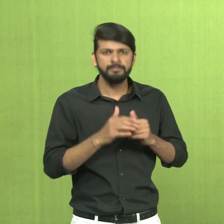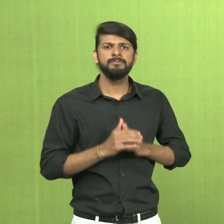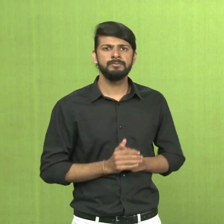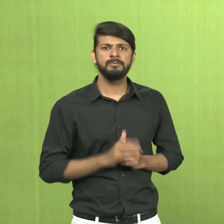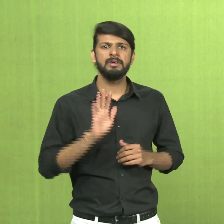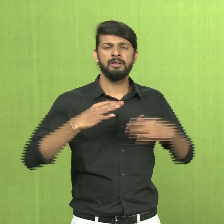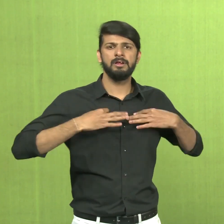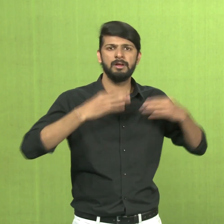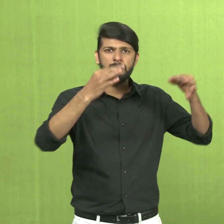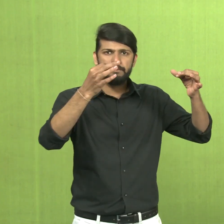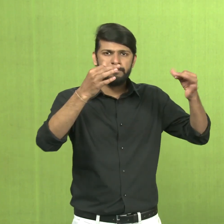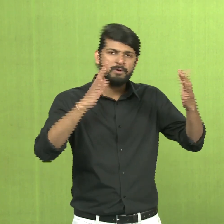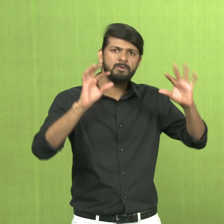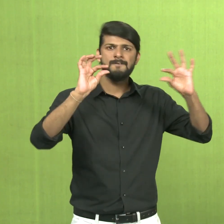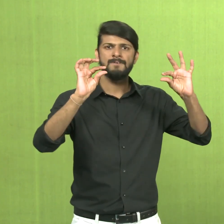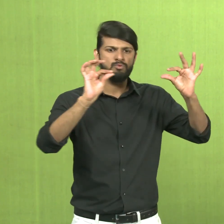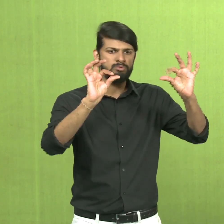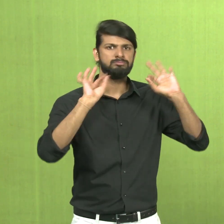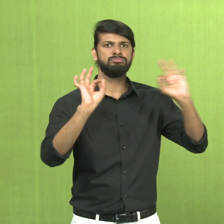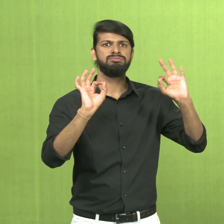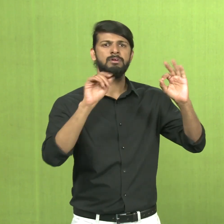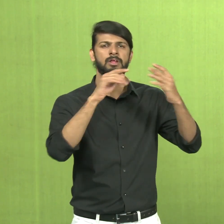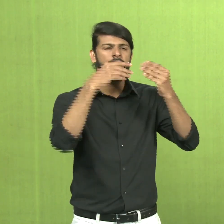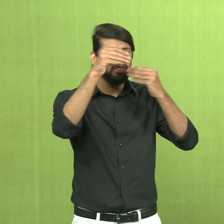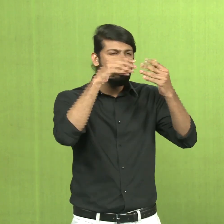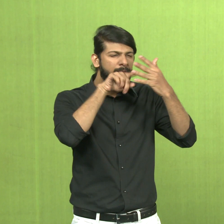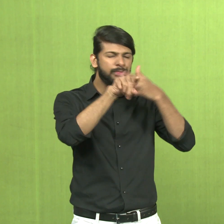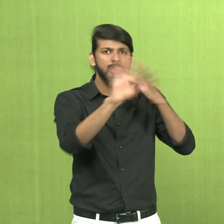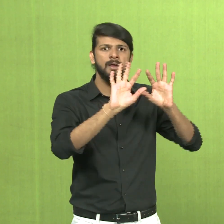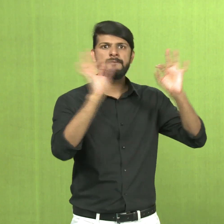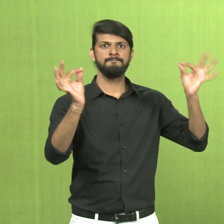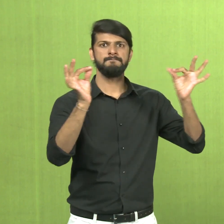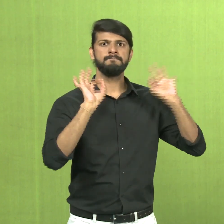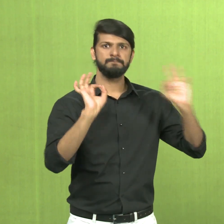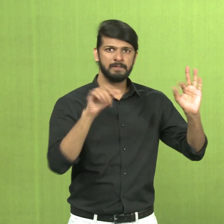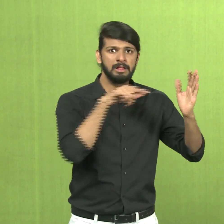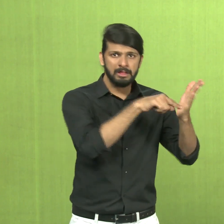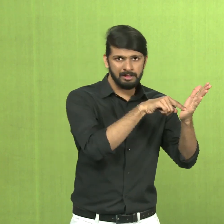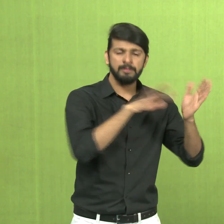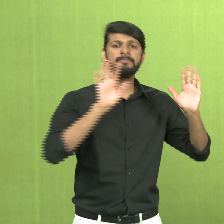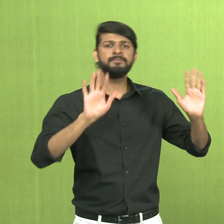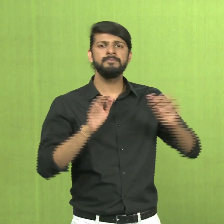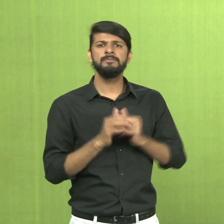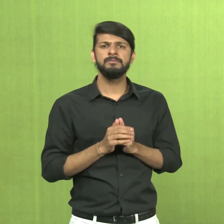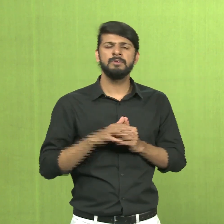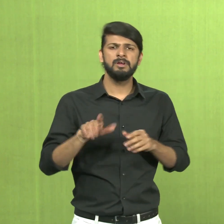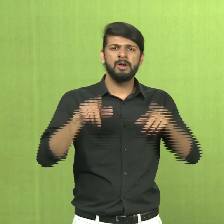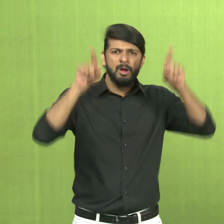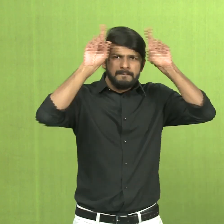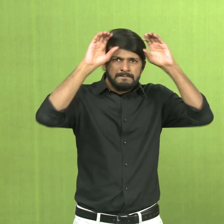Let us understand how the surface or the cloth is prepared and how the painting is done. So, first they will take cotton